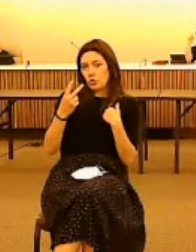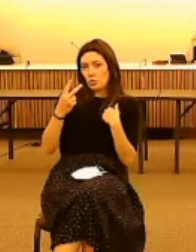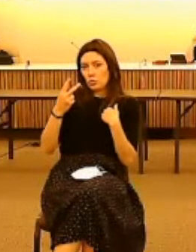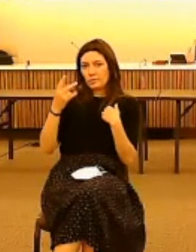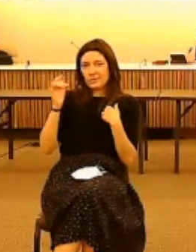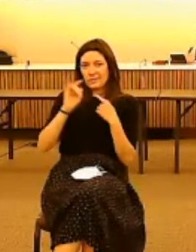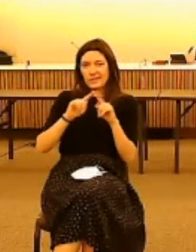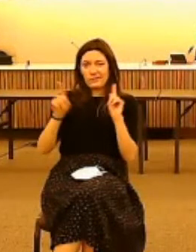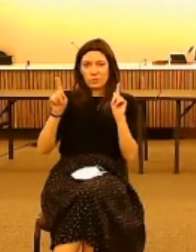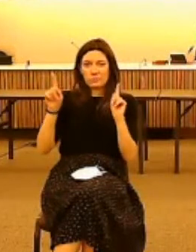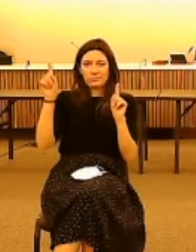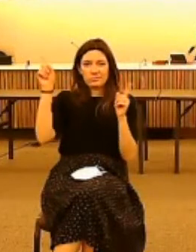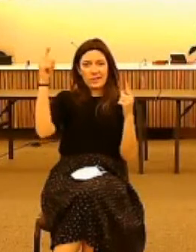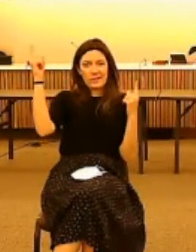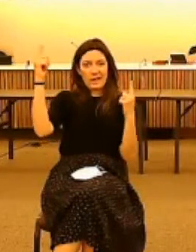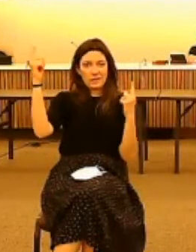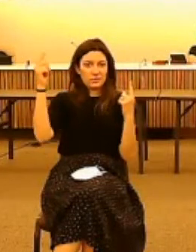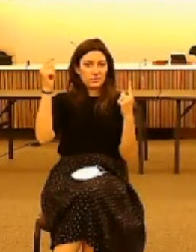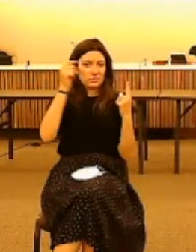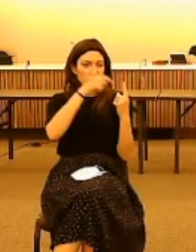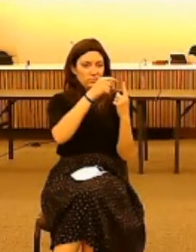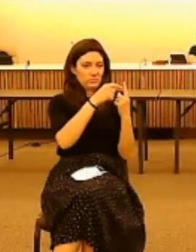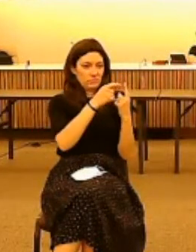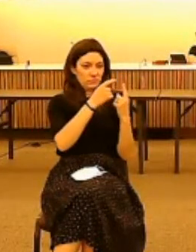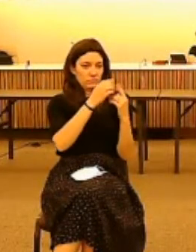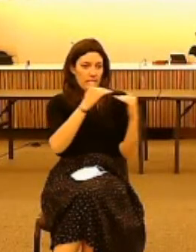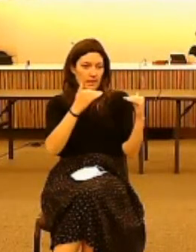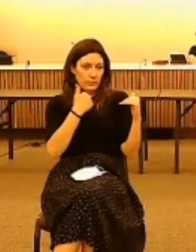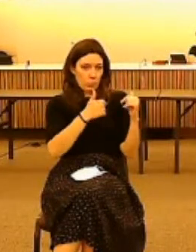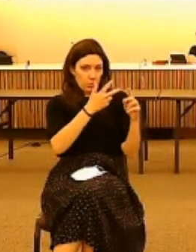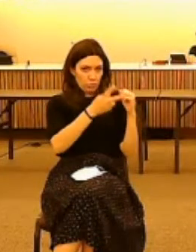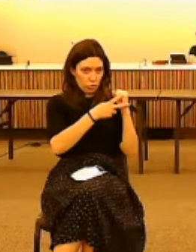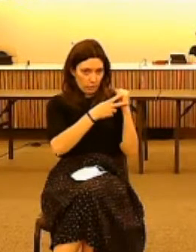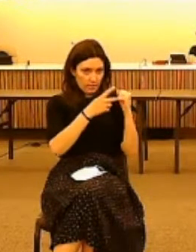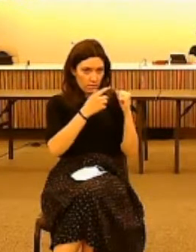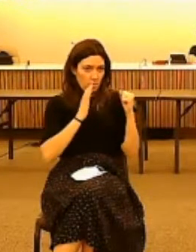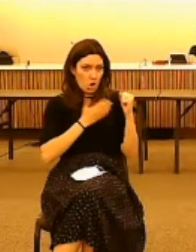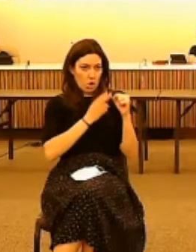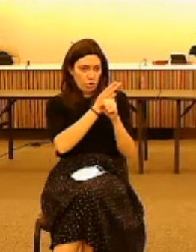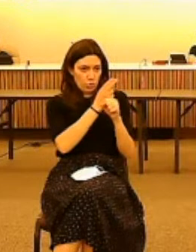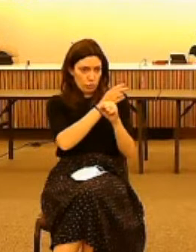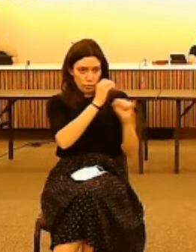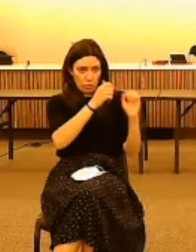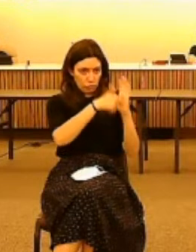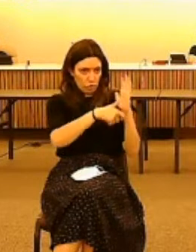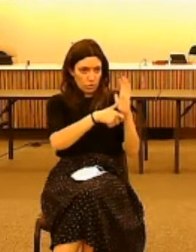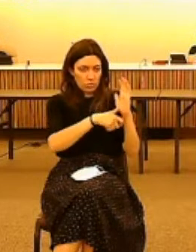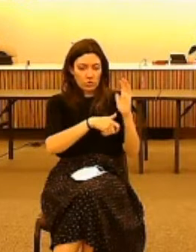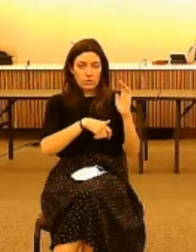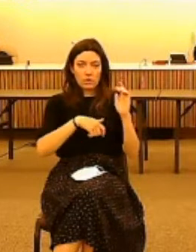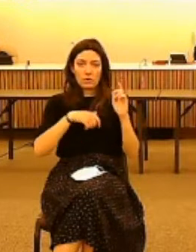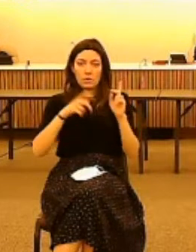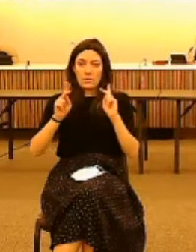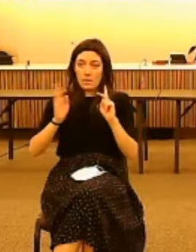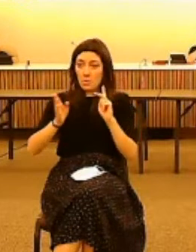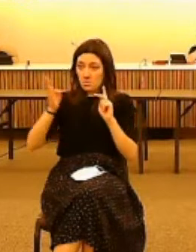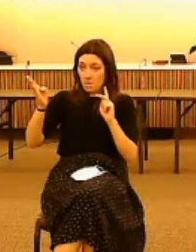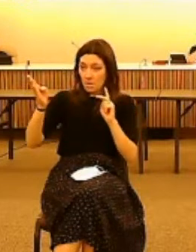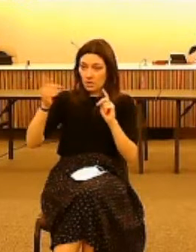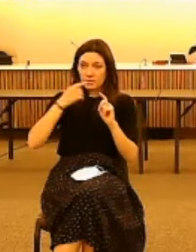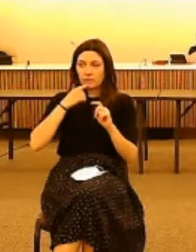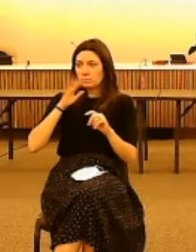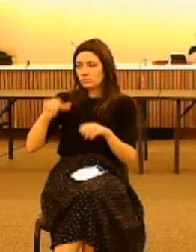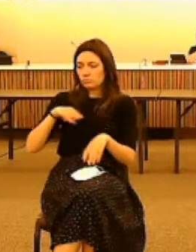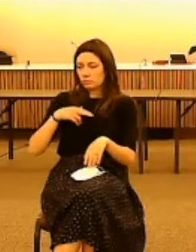that level of the tower for our use at no charge. And again, the people who currently responded said that is a absolutely